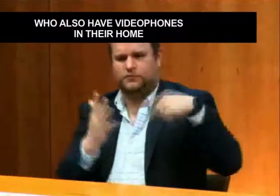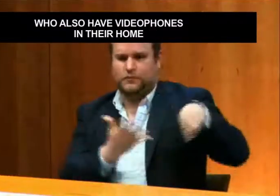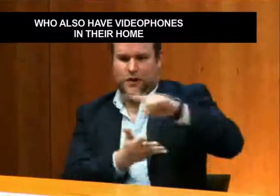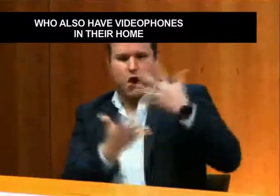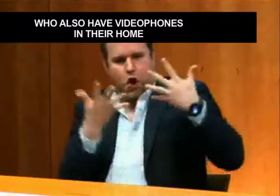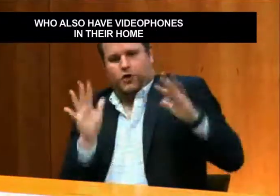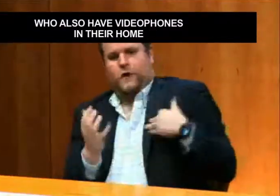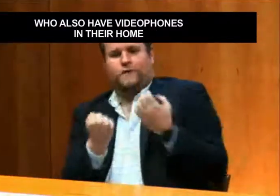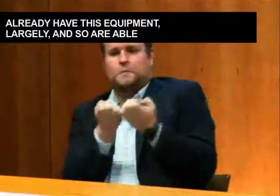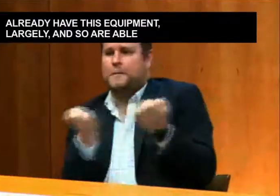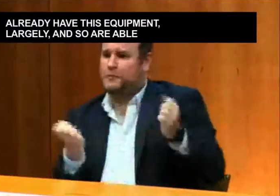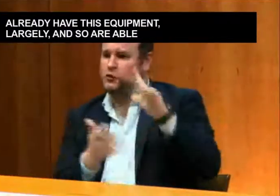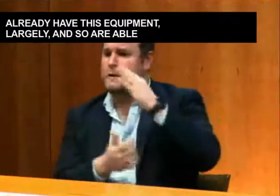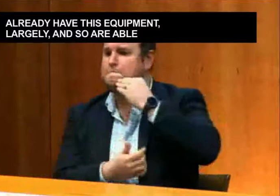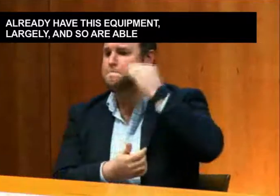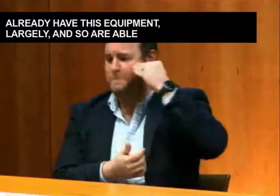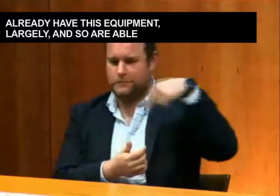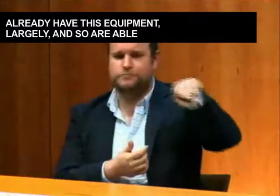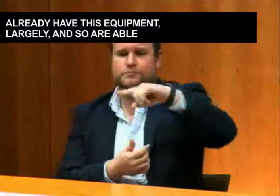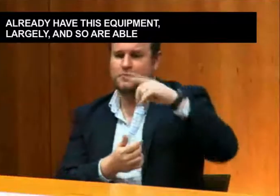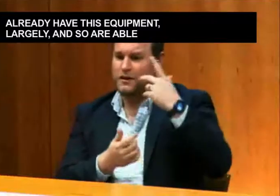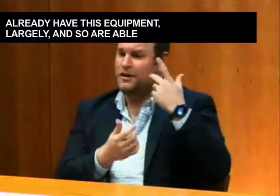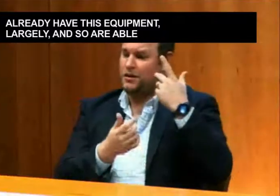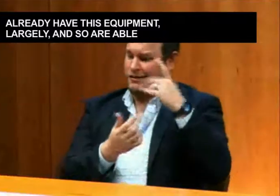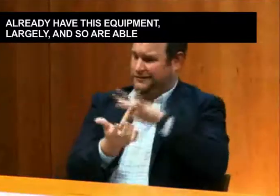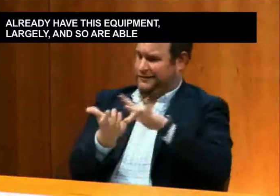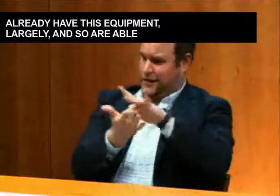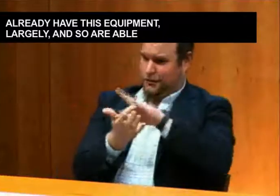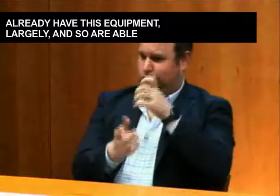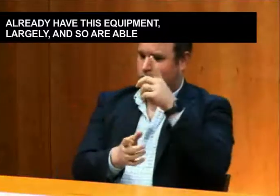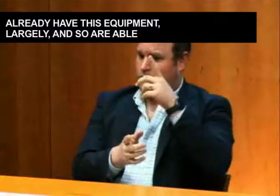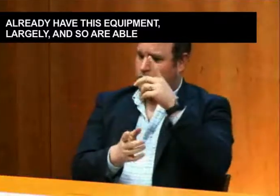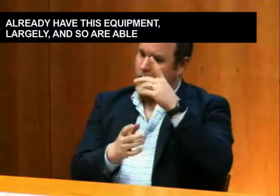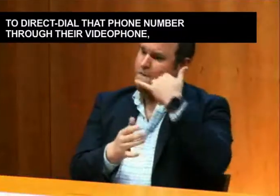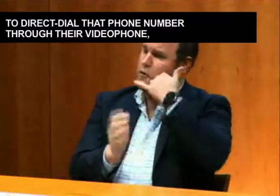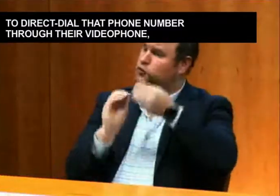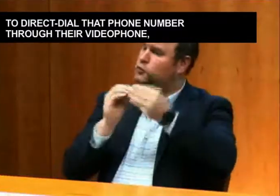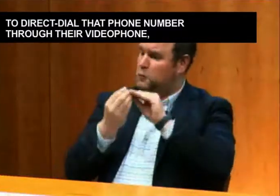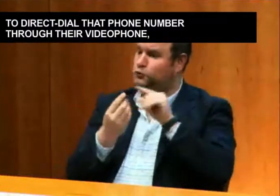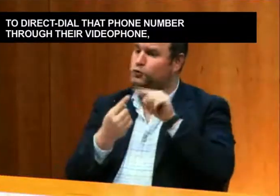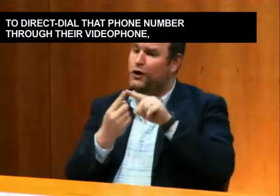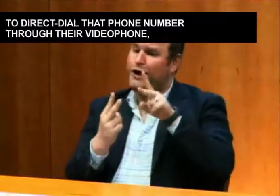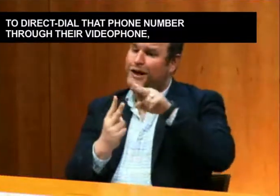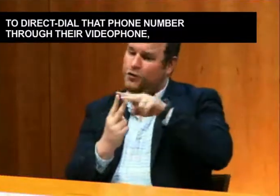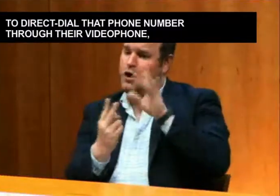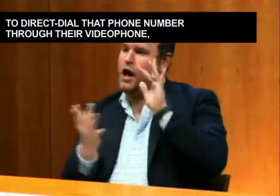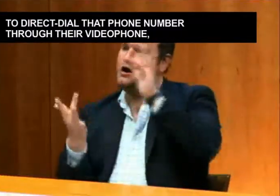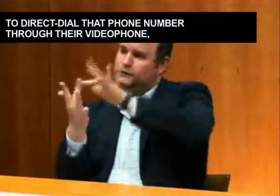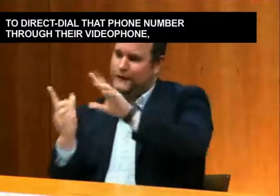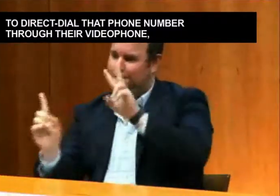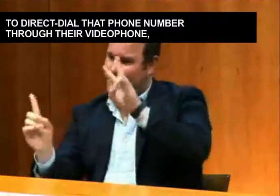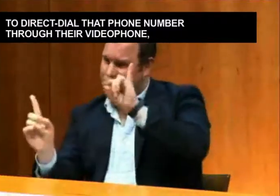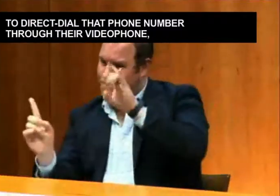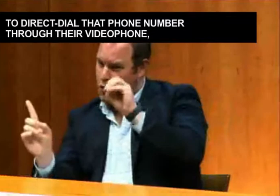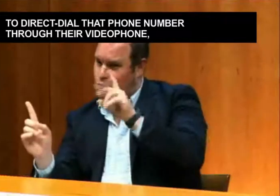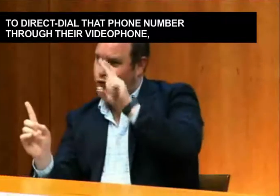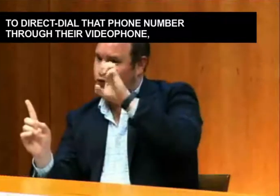phones in their home already have this equipment largely, and so are able to direct dial that phone number through their video